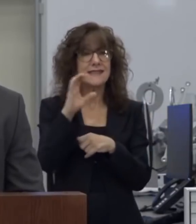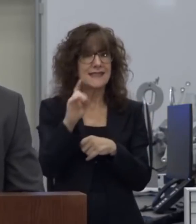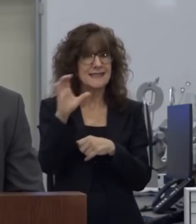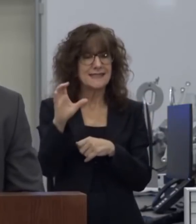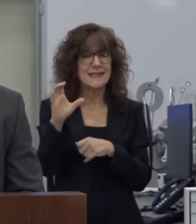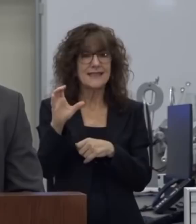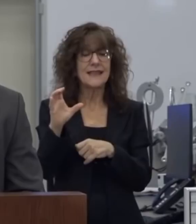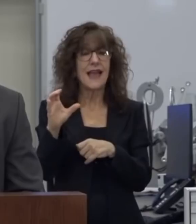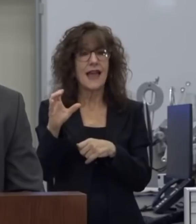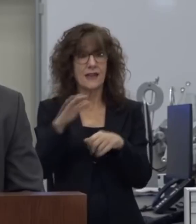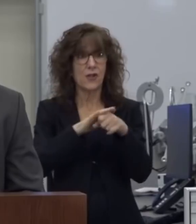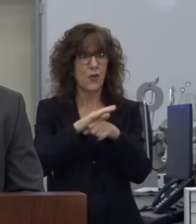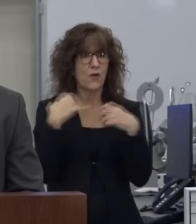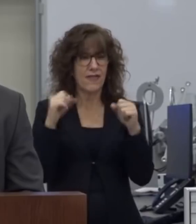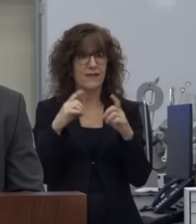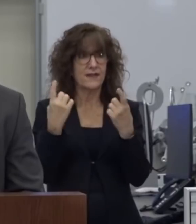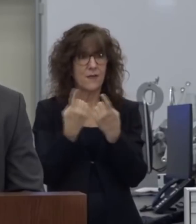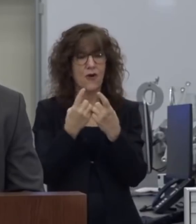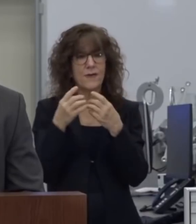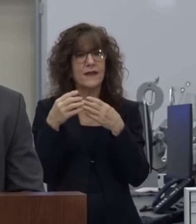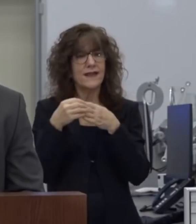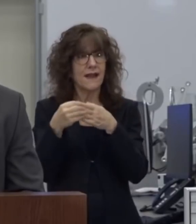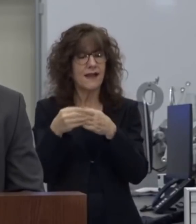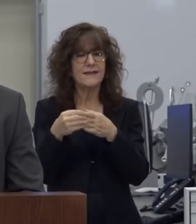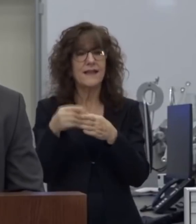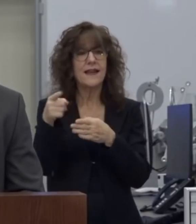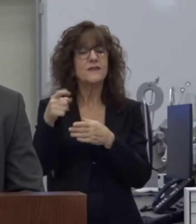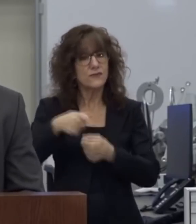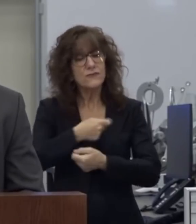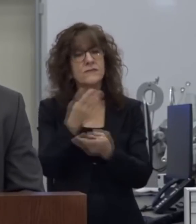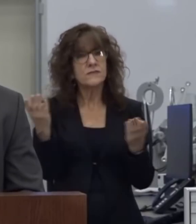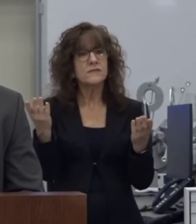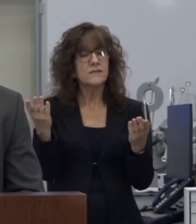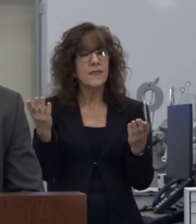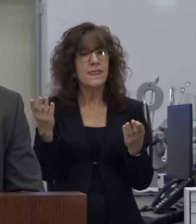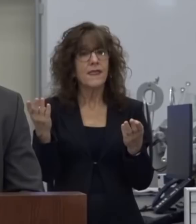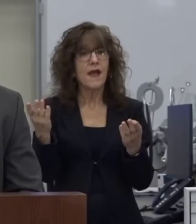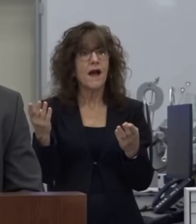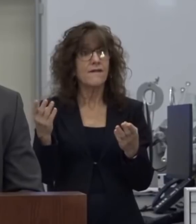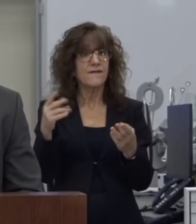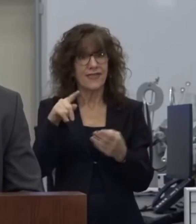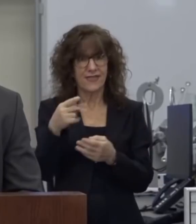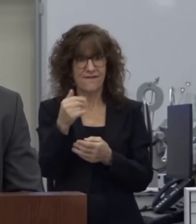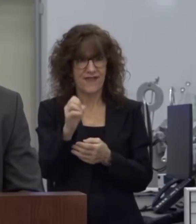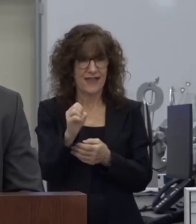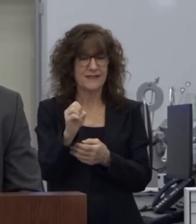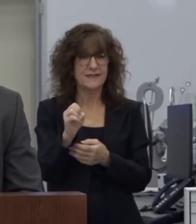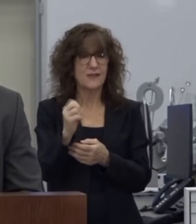department guidelines to plan vaccination distribution and administration based on 3-phase